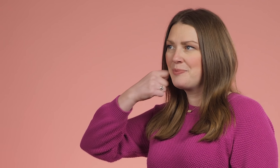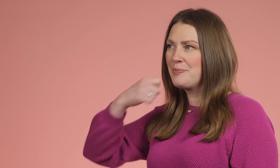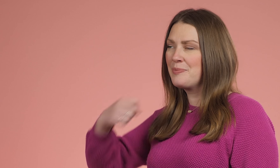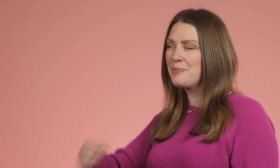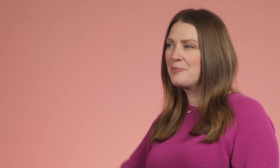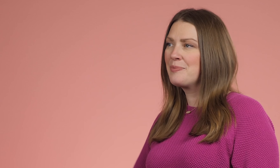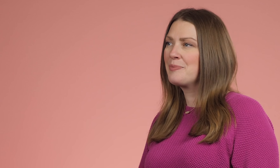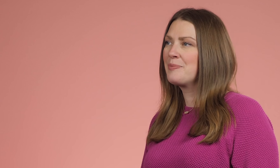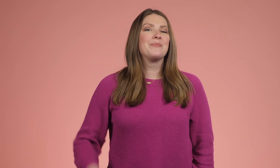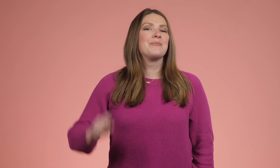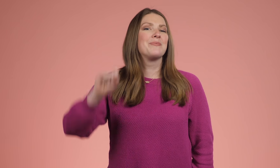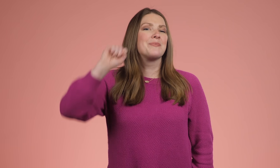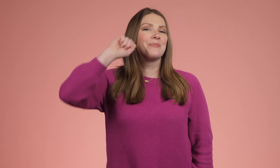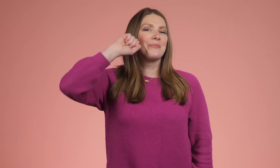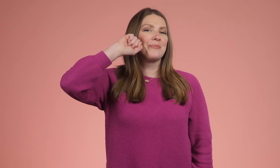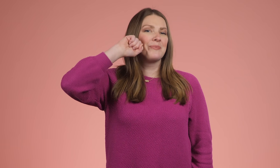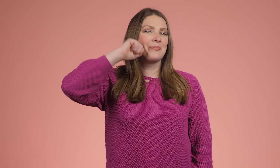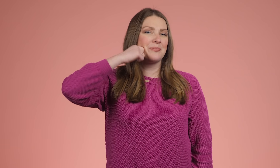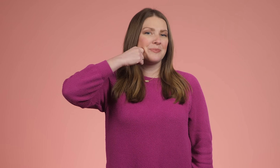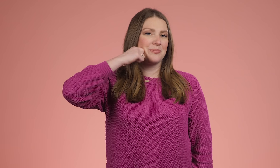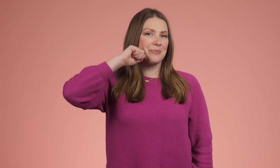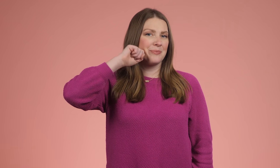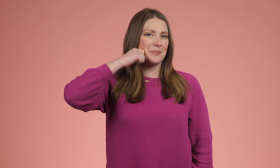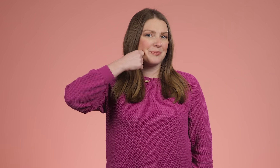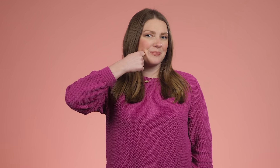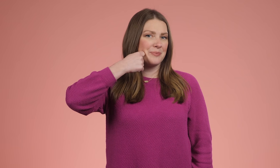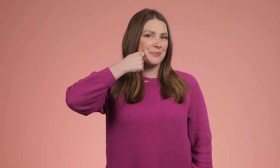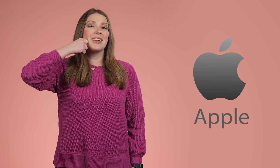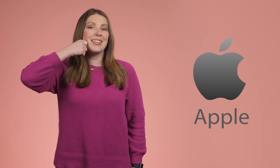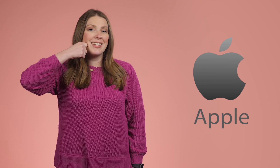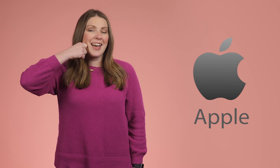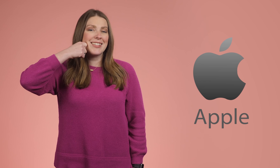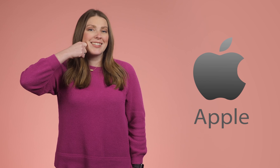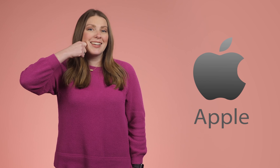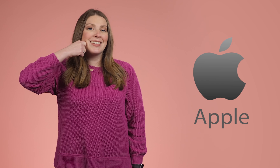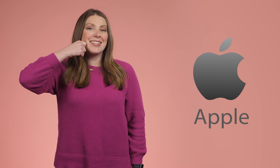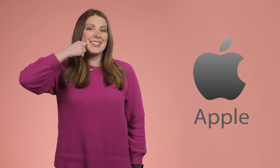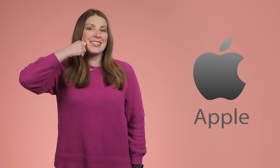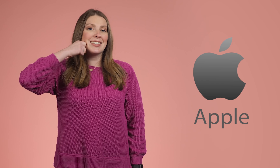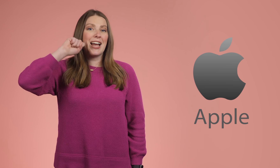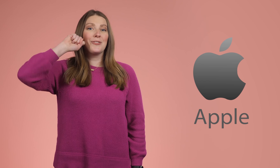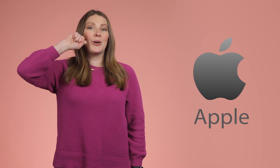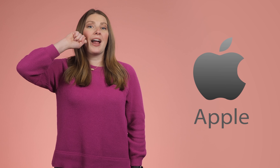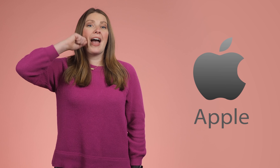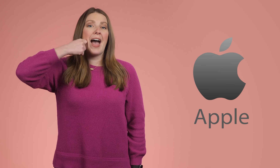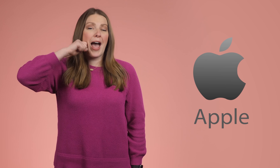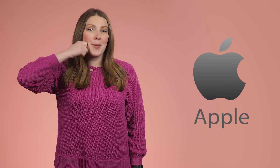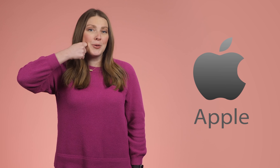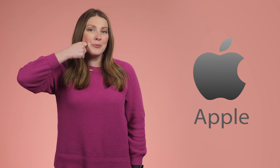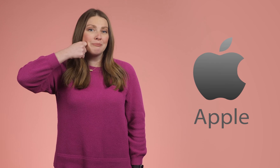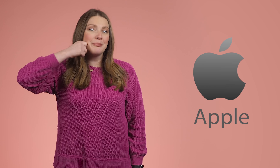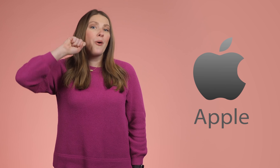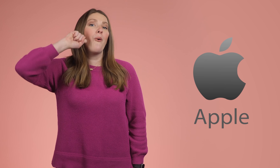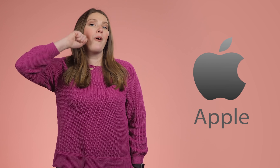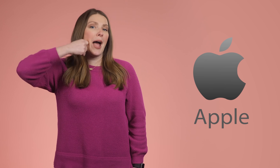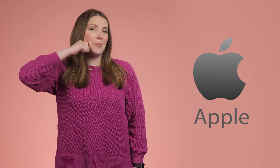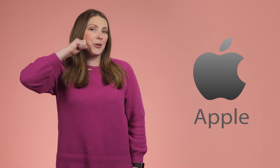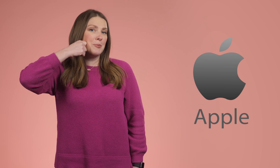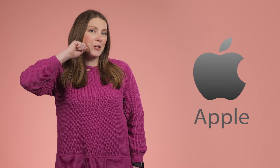little knuckle and twisting it right on your cheek. Yes, this is the sign for Apple or Apple